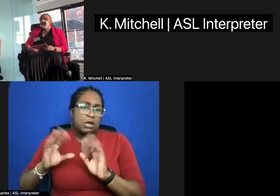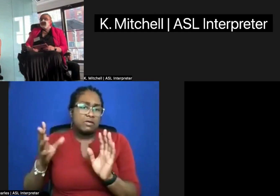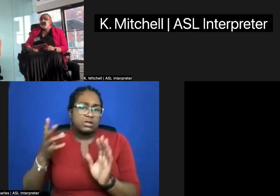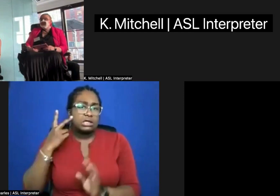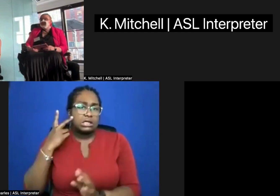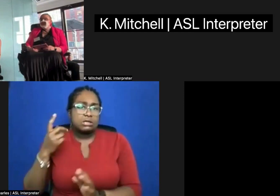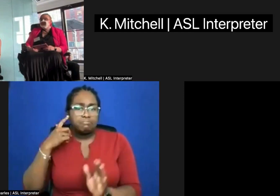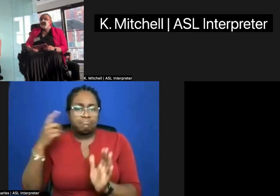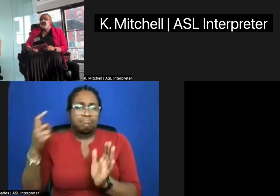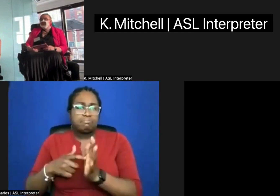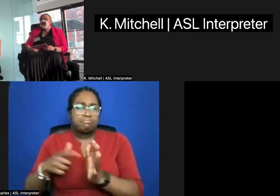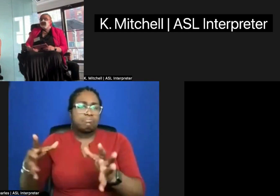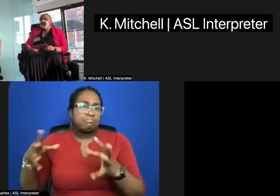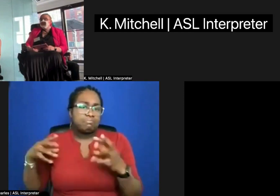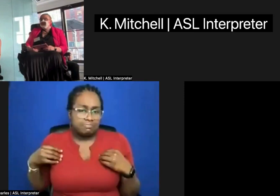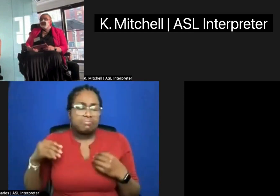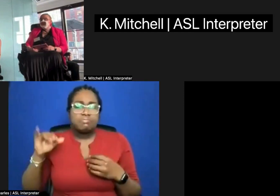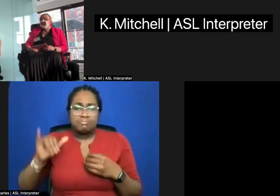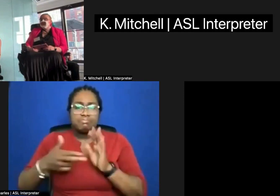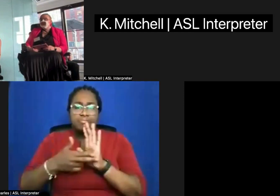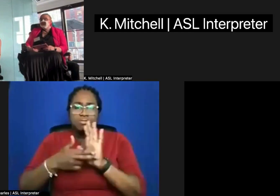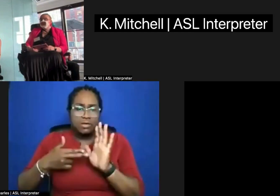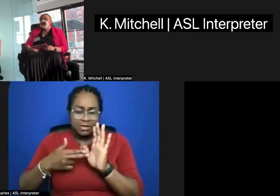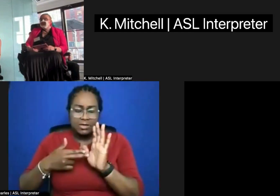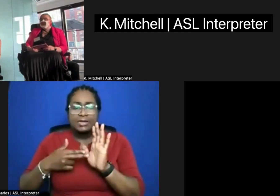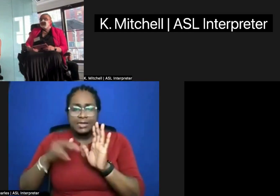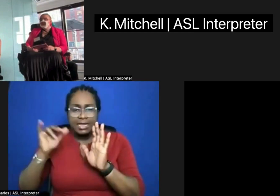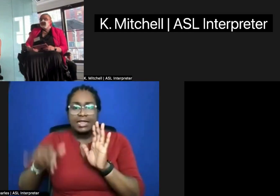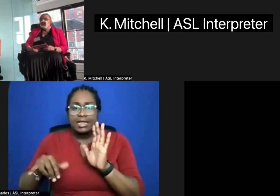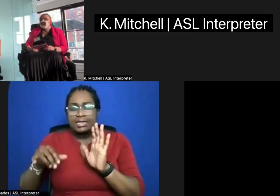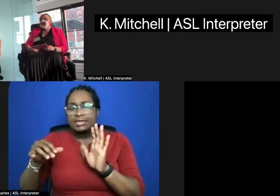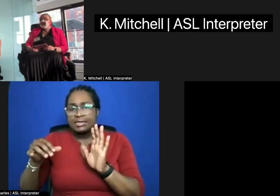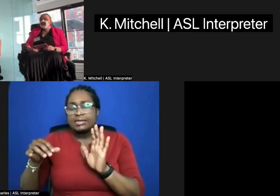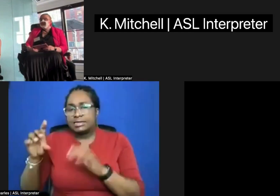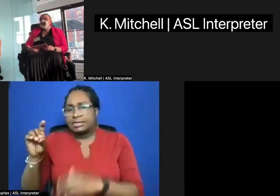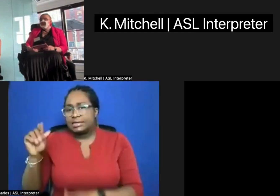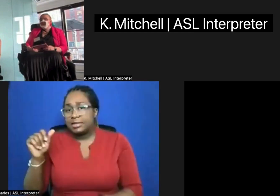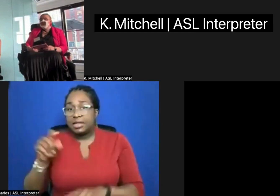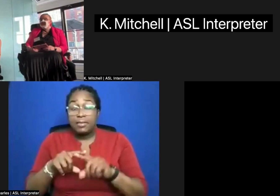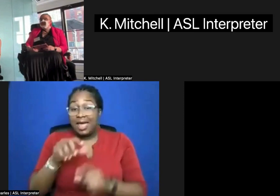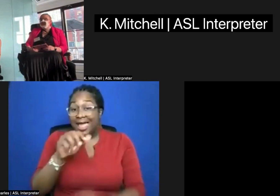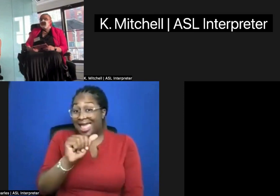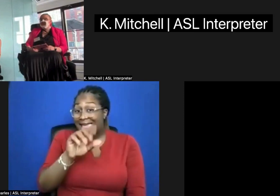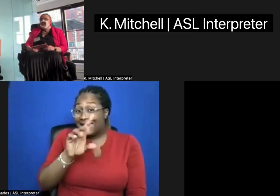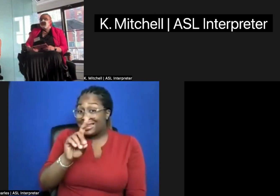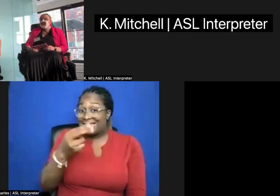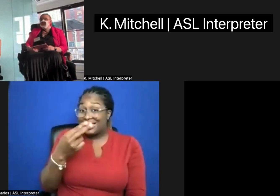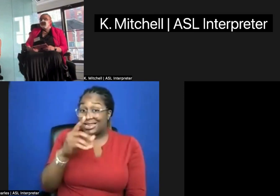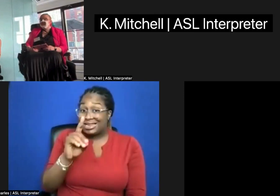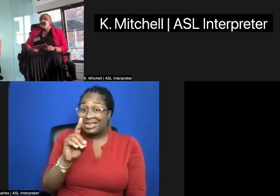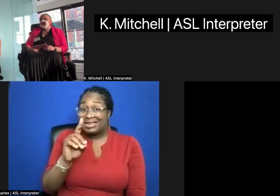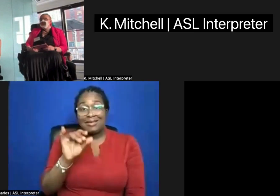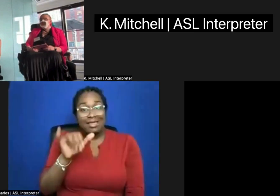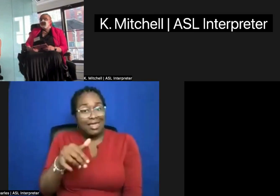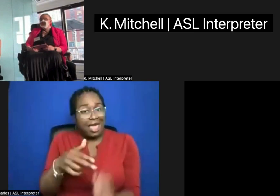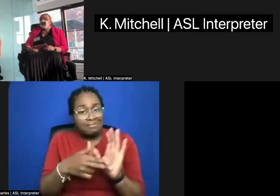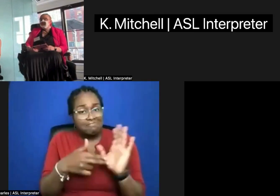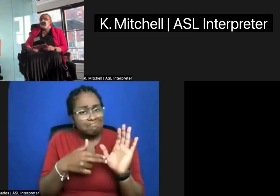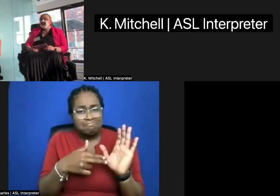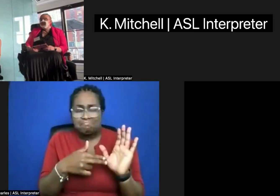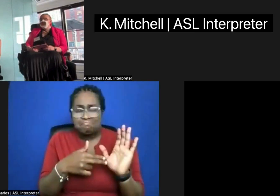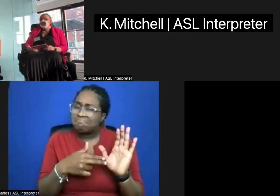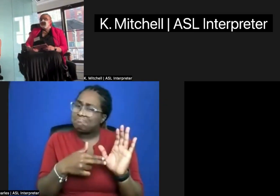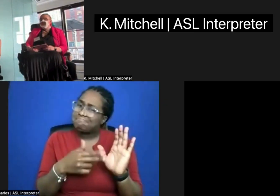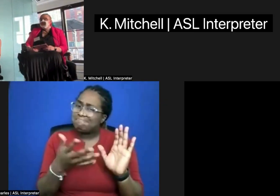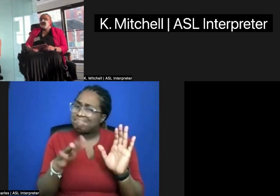it's accepted as a disability, but ADHD, dyscalculia, not so much. And so